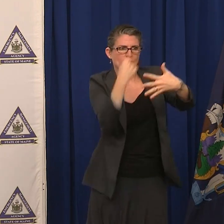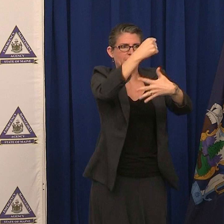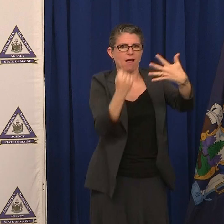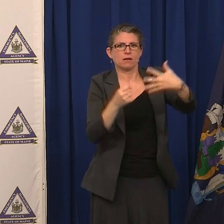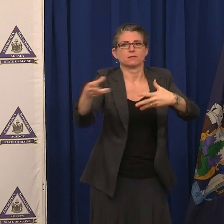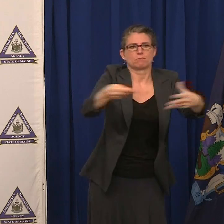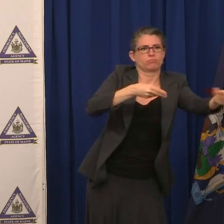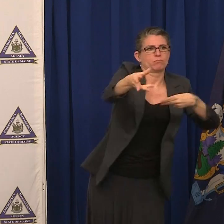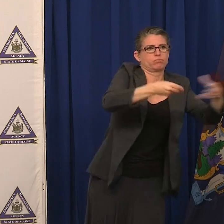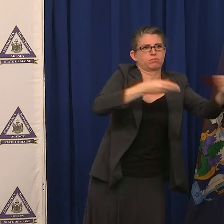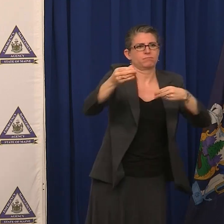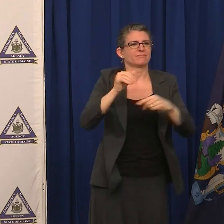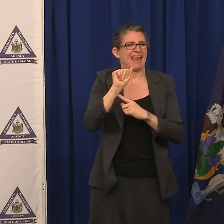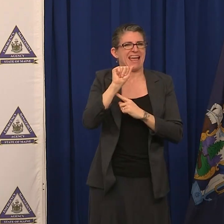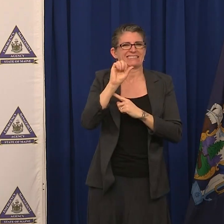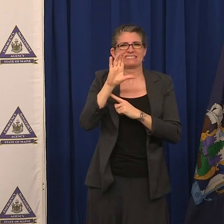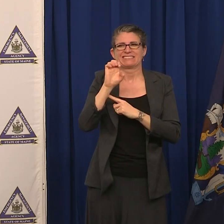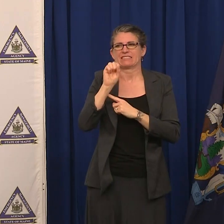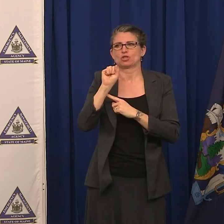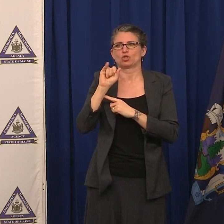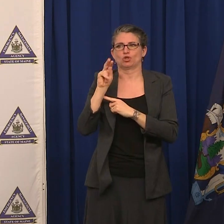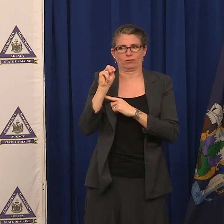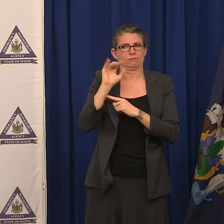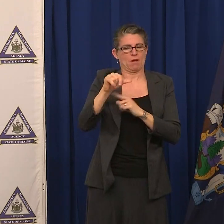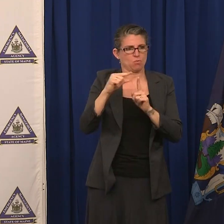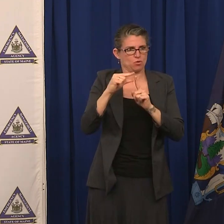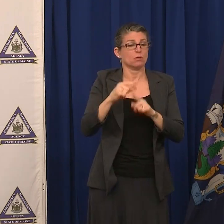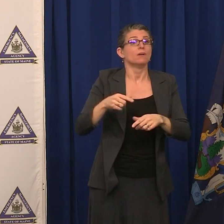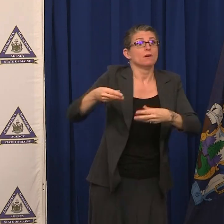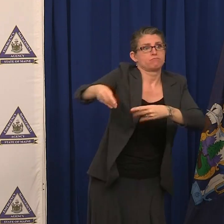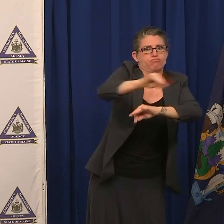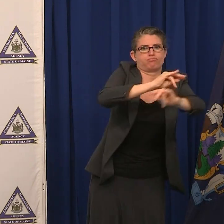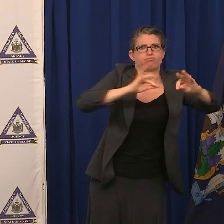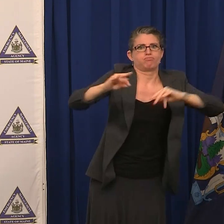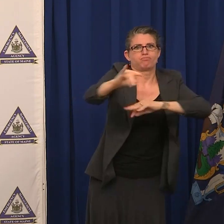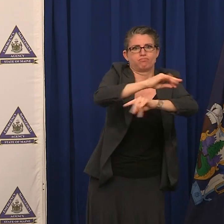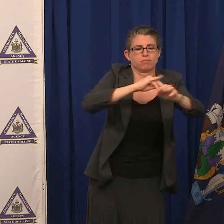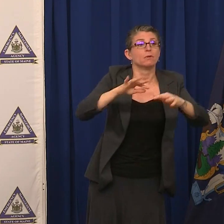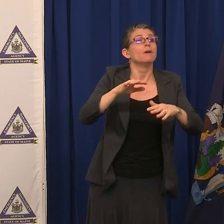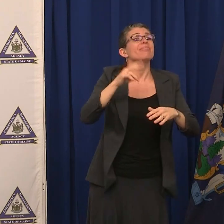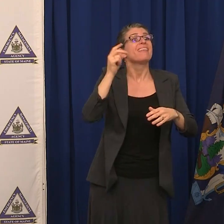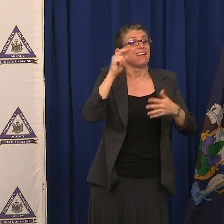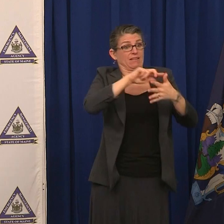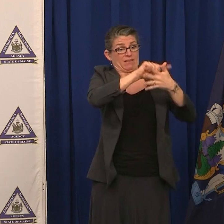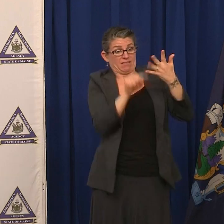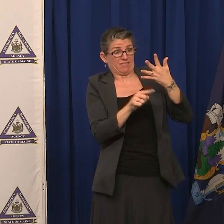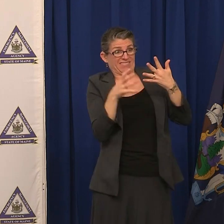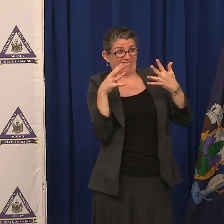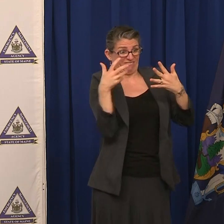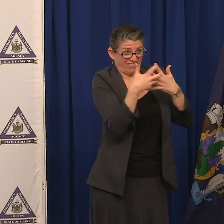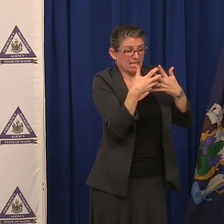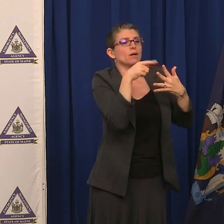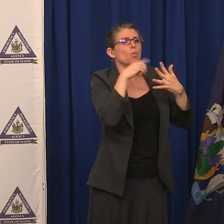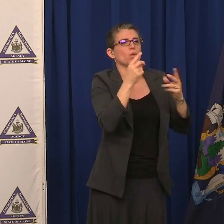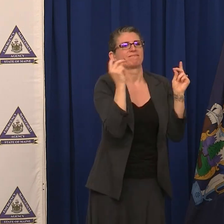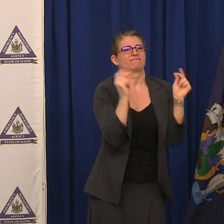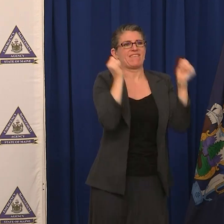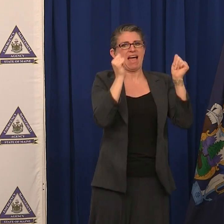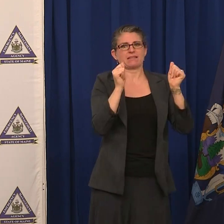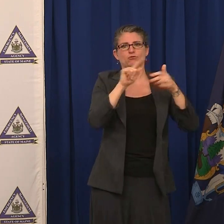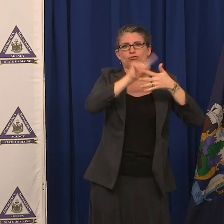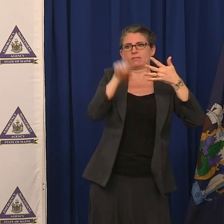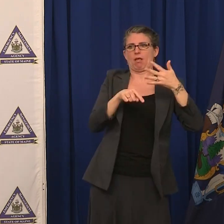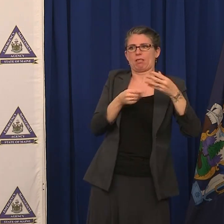we also recognize that this laboratory, this commercial laboratory itself is experiencing backlogs. For